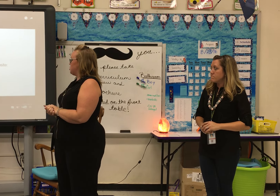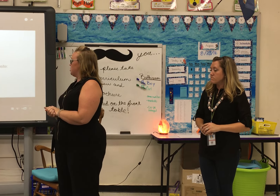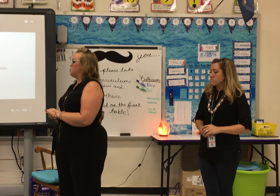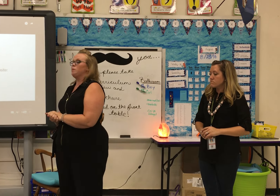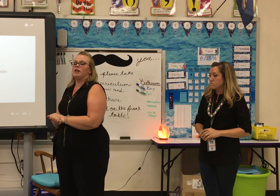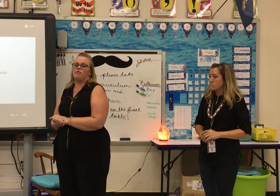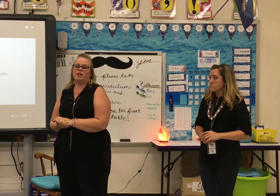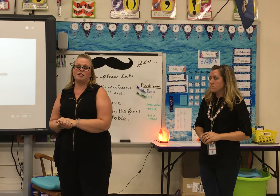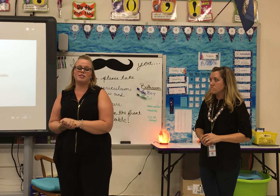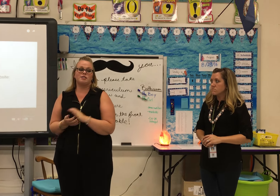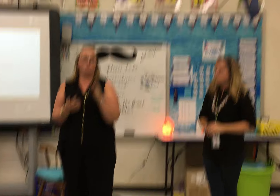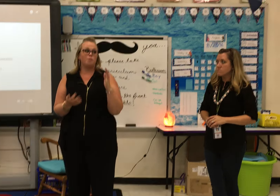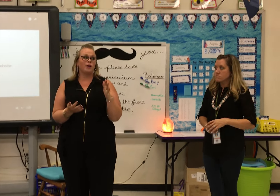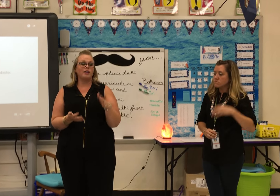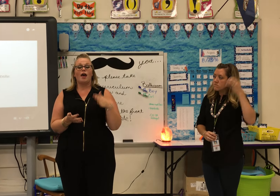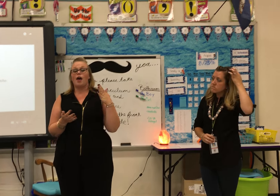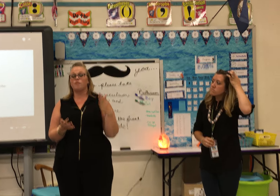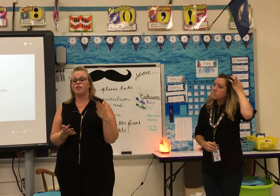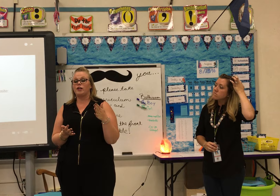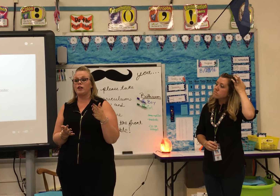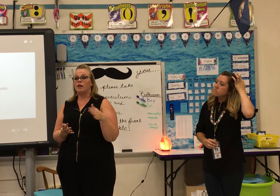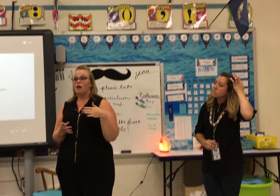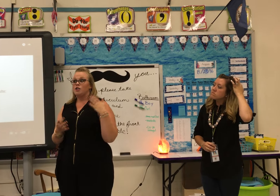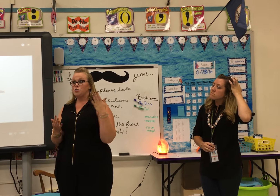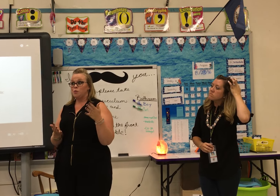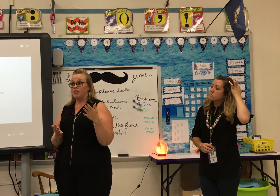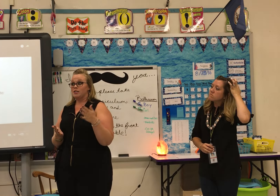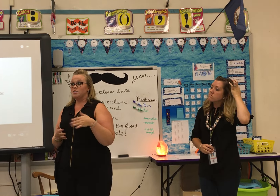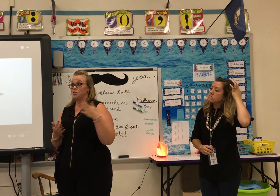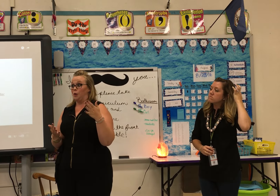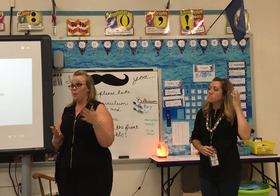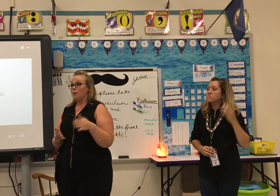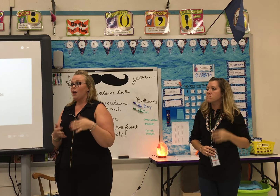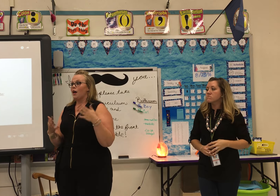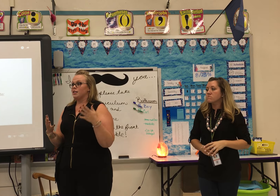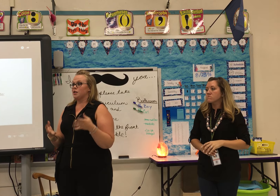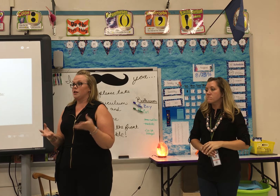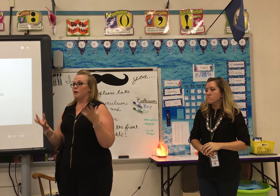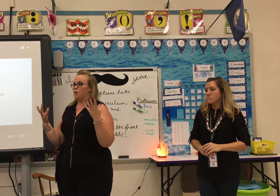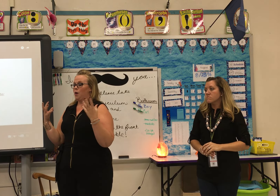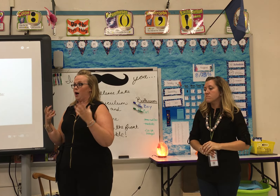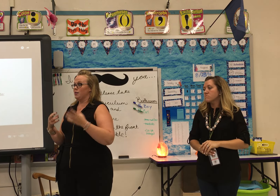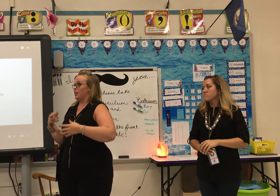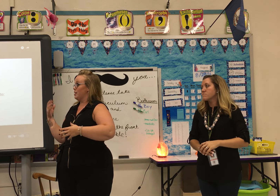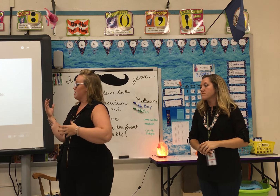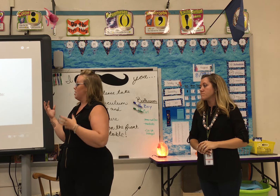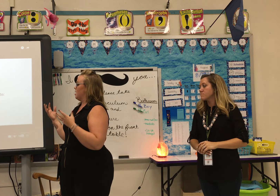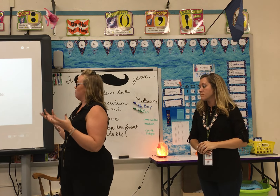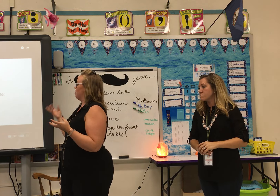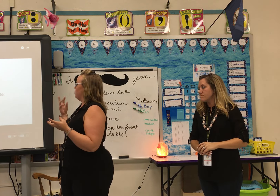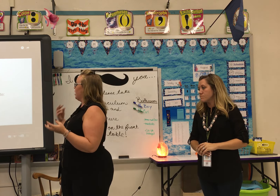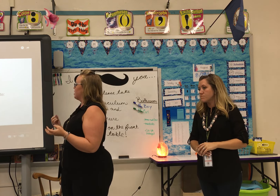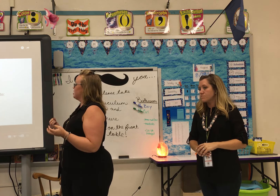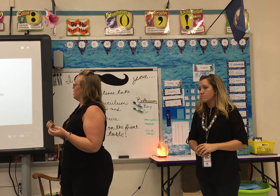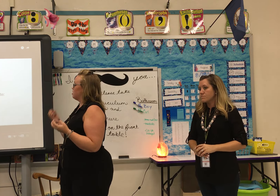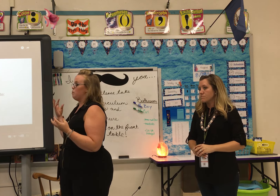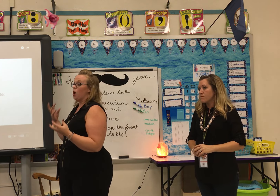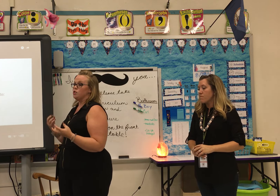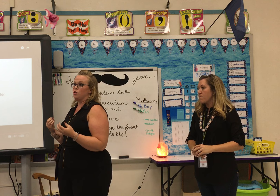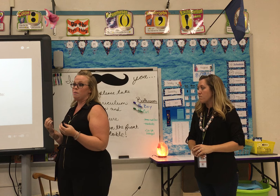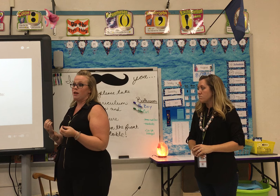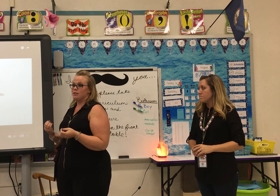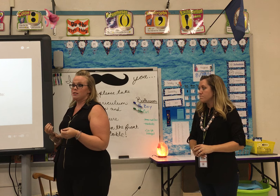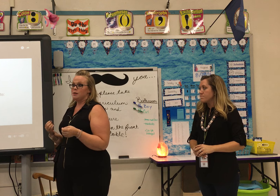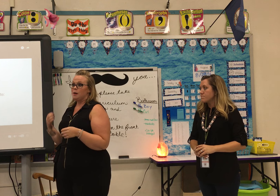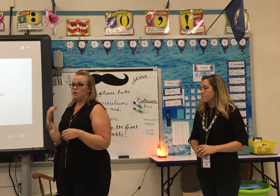So the students will be given a footprint every 2 weeks to do. And it's gonna, like I said, reflect like